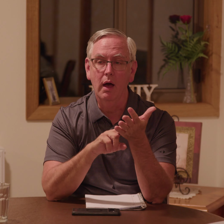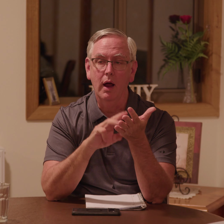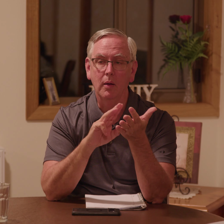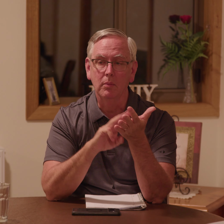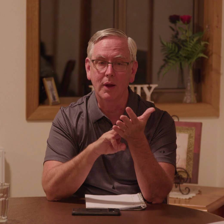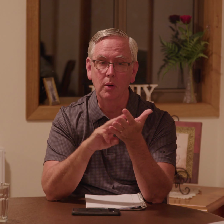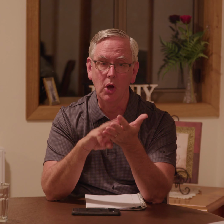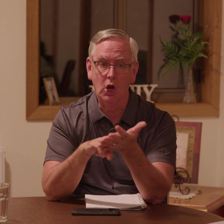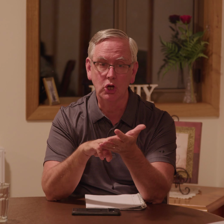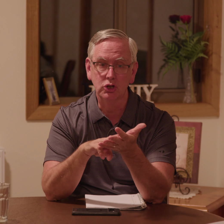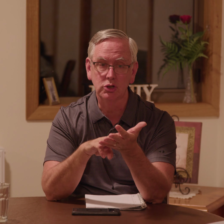fifthly